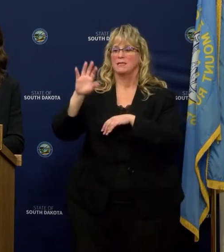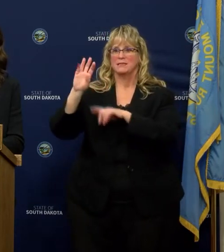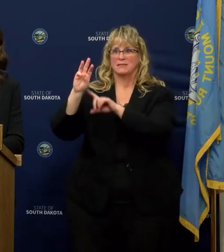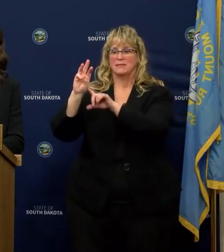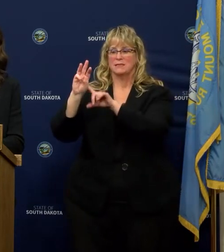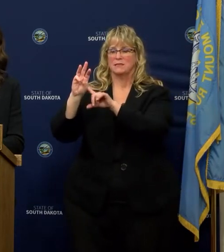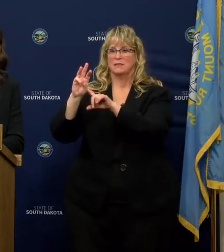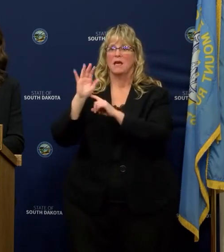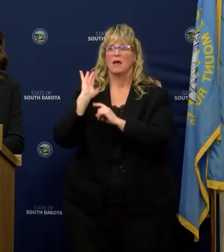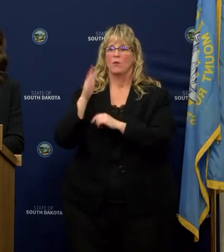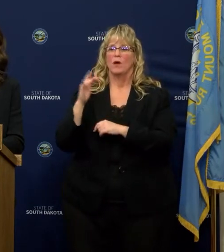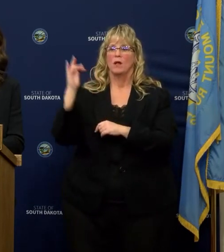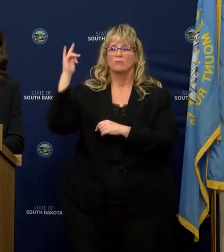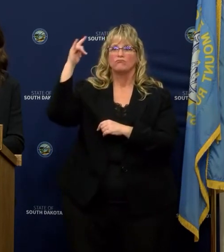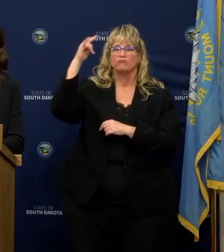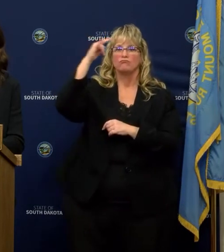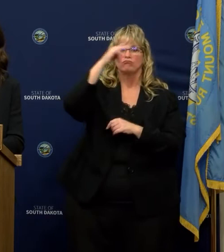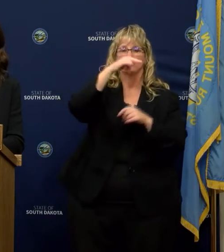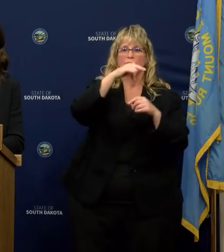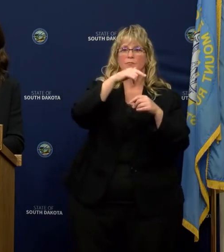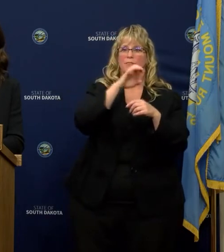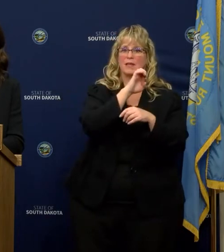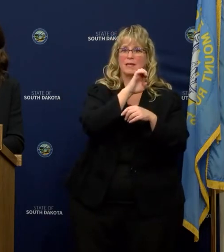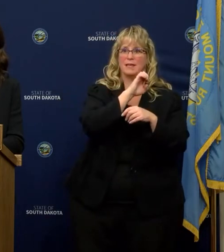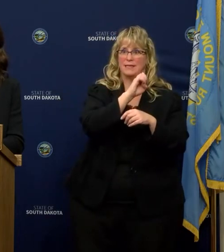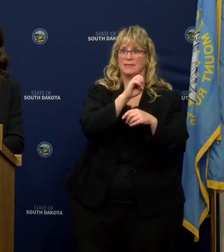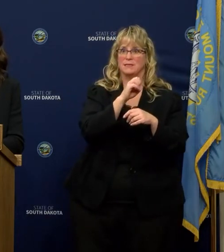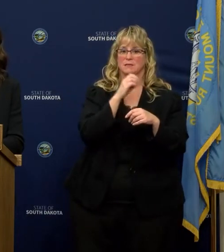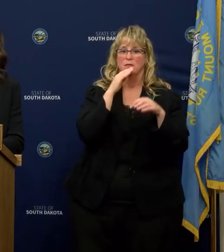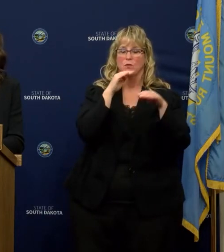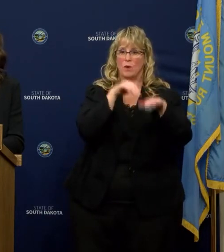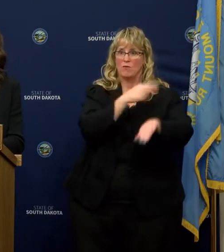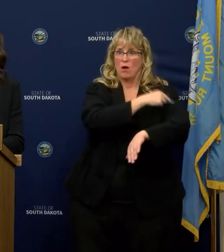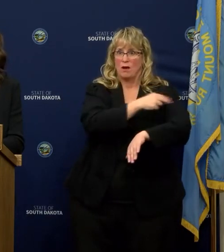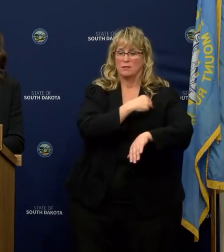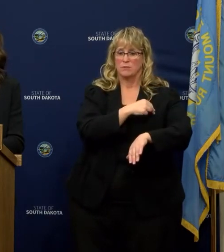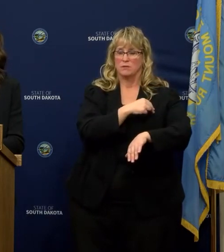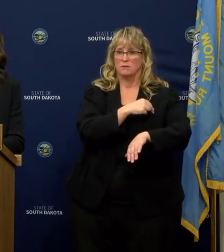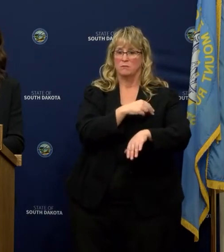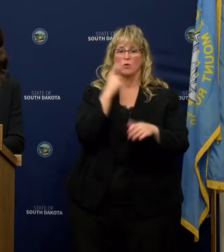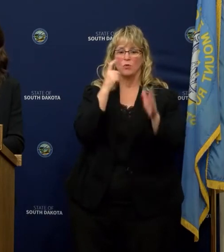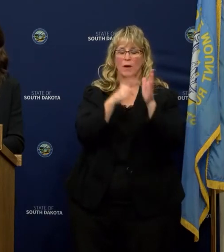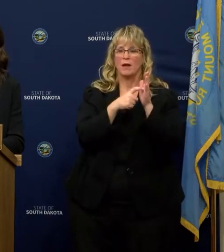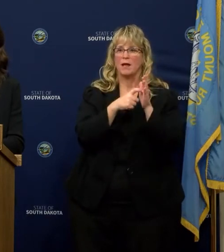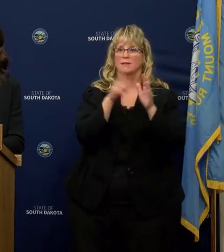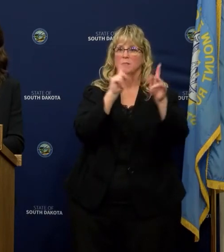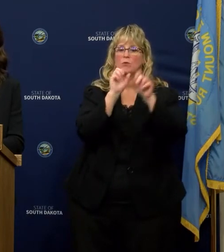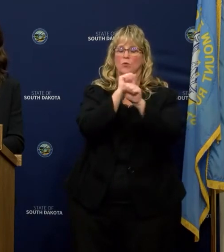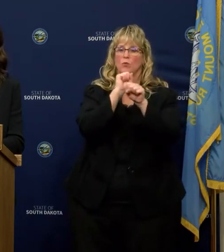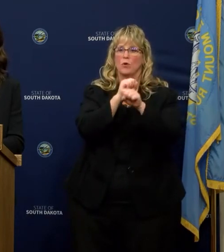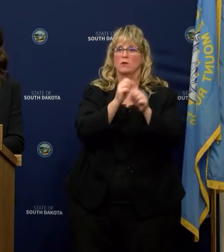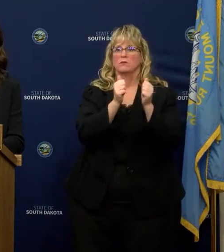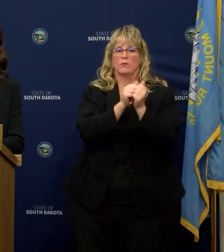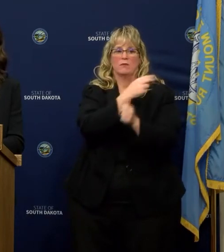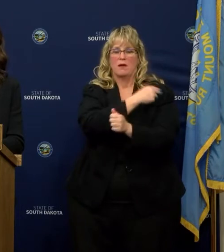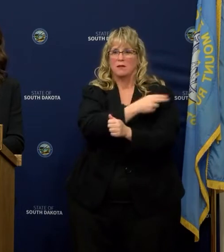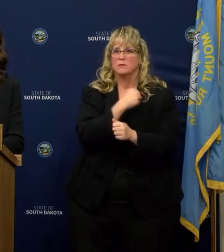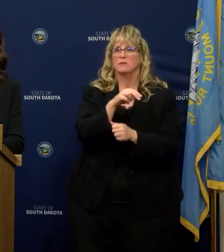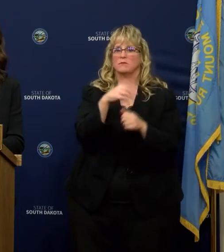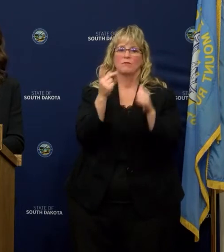It's going to fly over our East River area hospitals, and this is their chance to recognize our healthcare workers and first